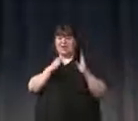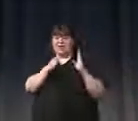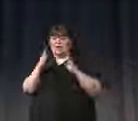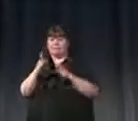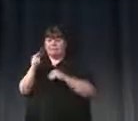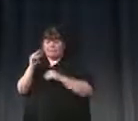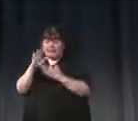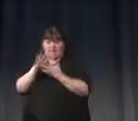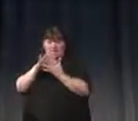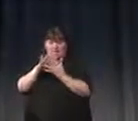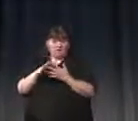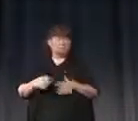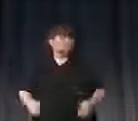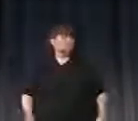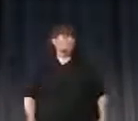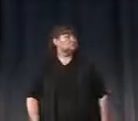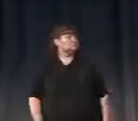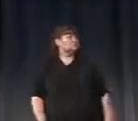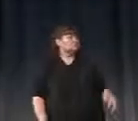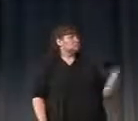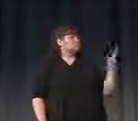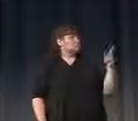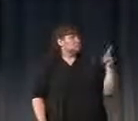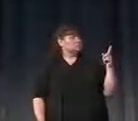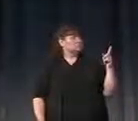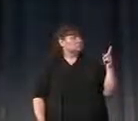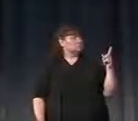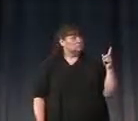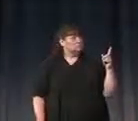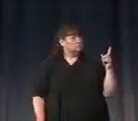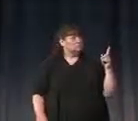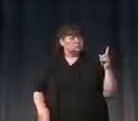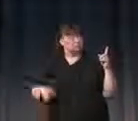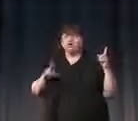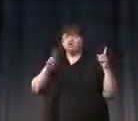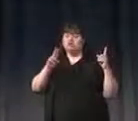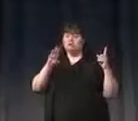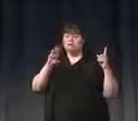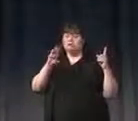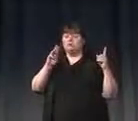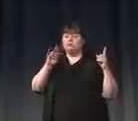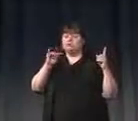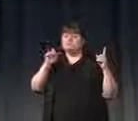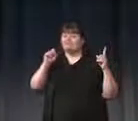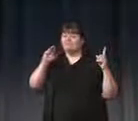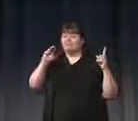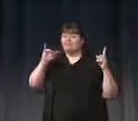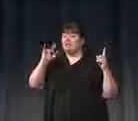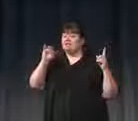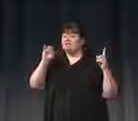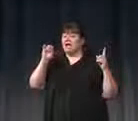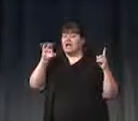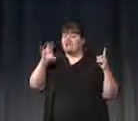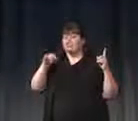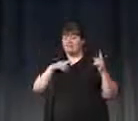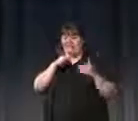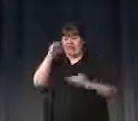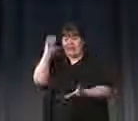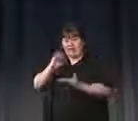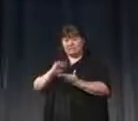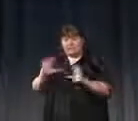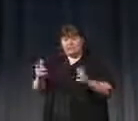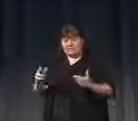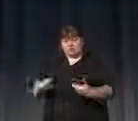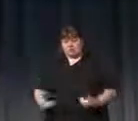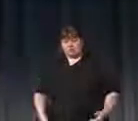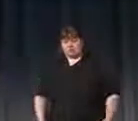introduce a little bit of reverb, and here it's being measured in units of milliseconds, and I should say this is still very modest. This is less than you would get in a classroom,